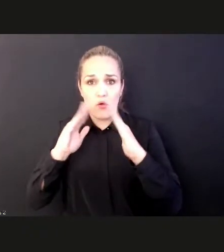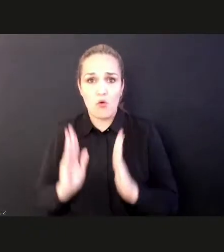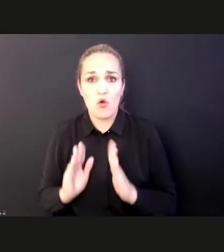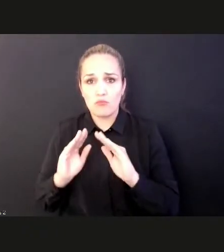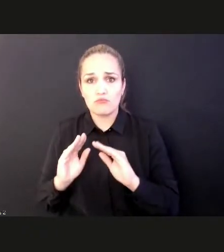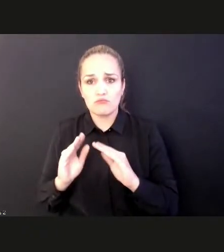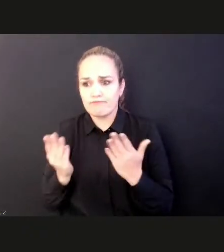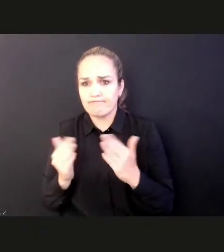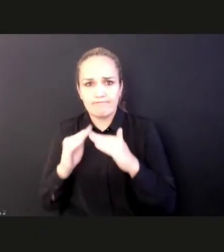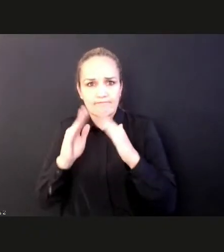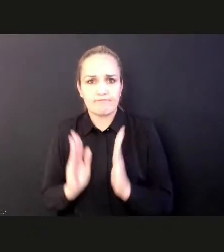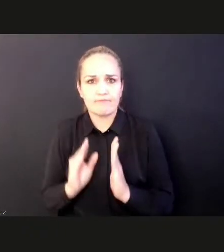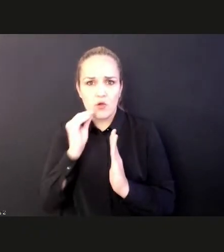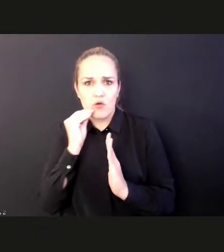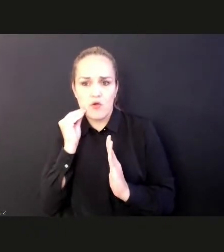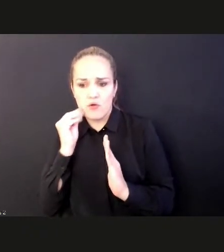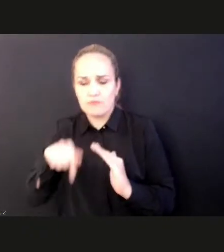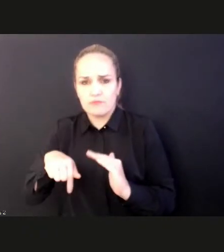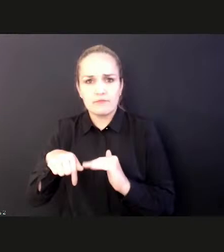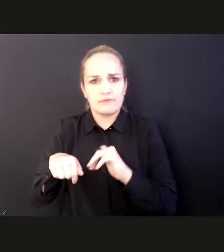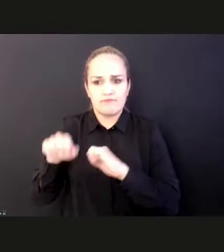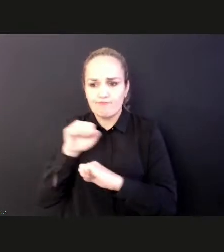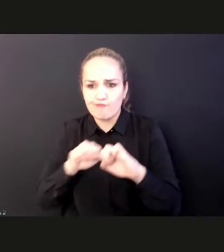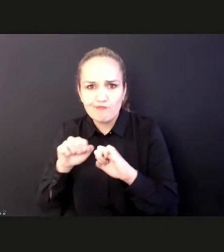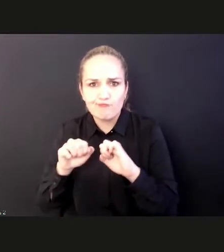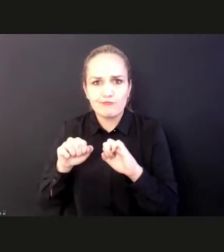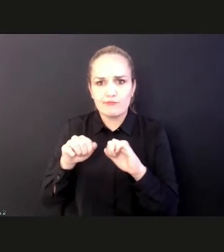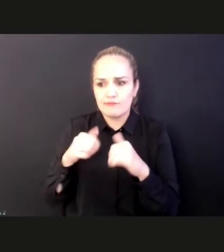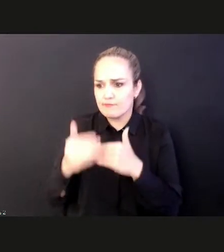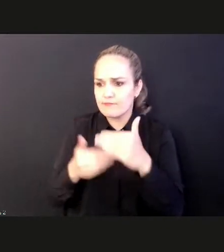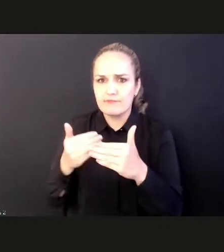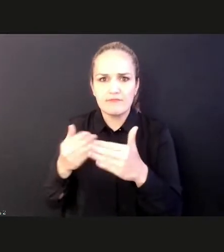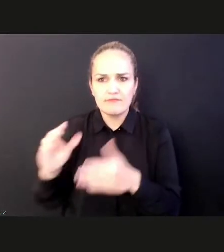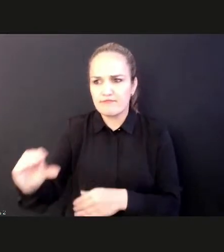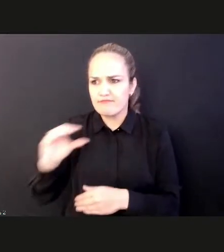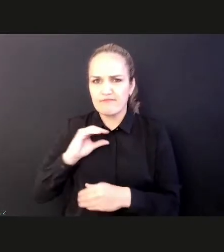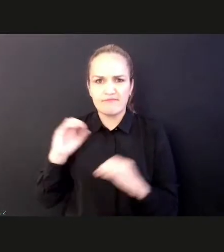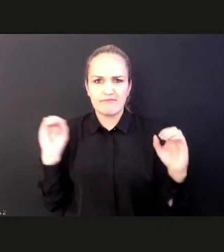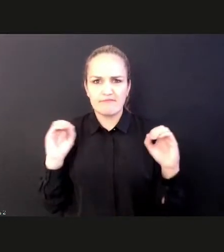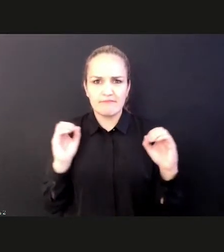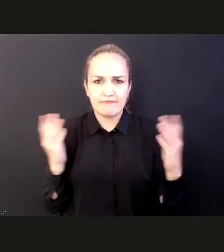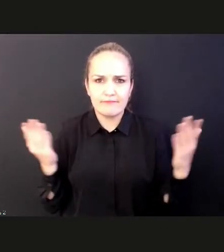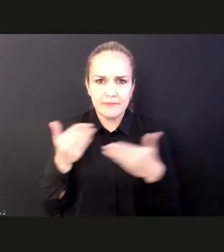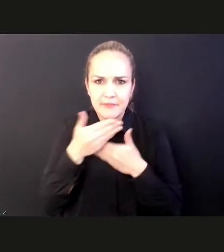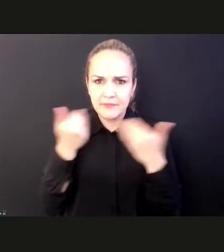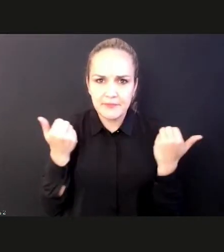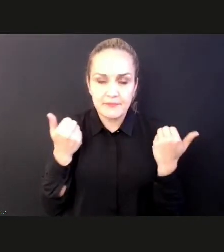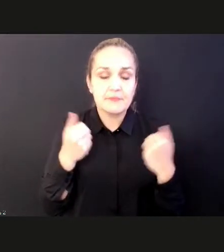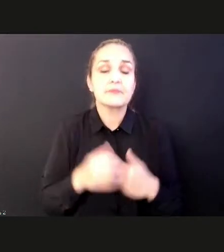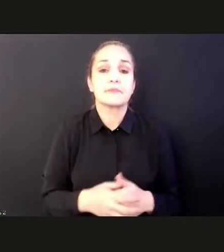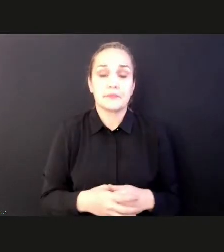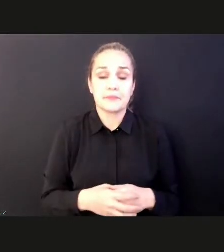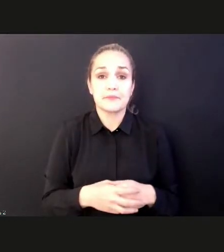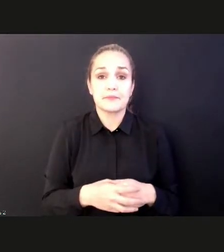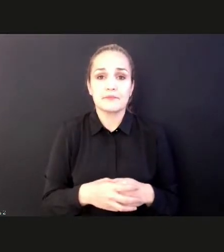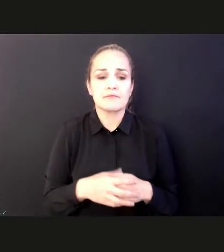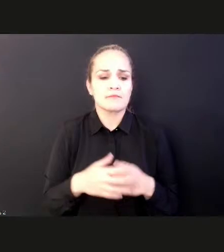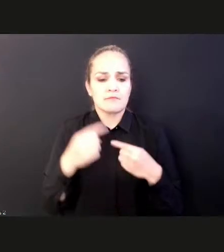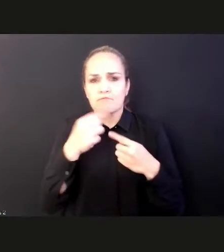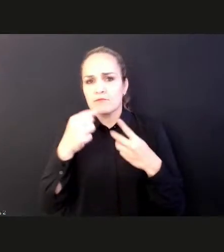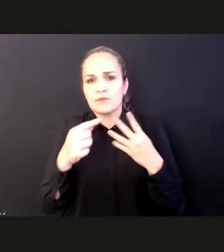of the technology, not seeing other uses in their operations, in the professionalization of their staff,